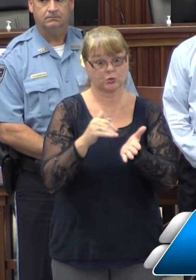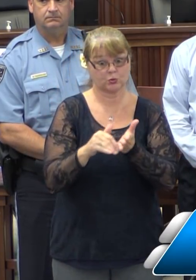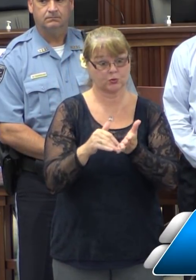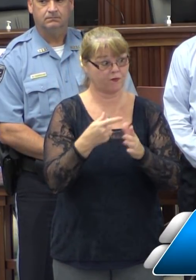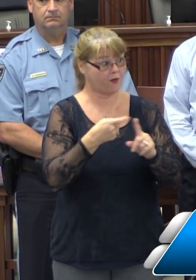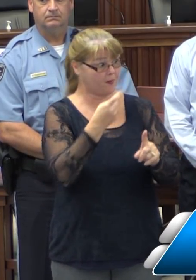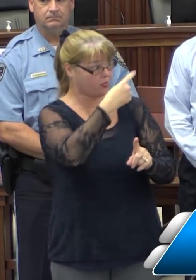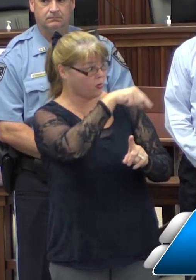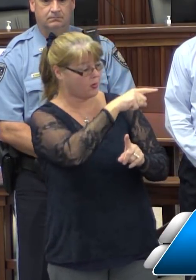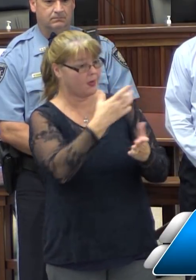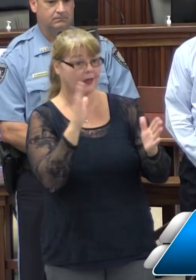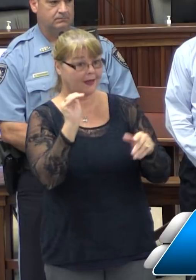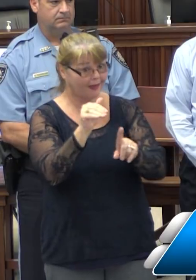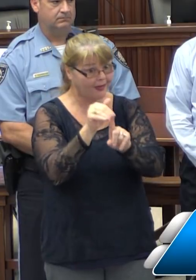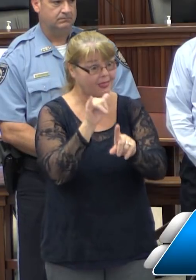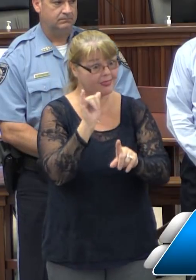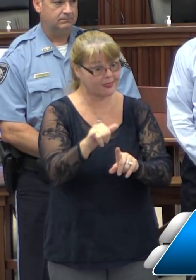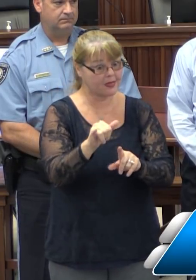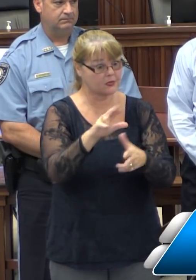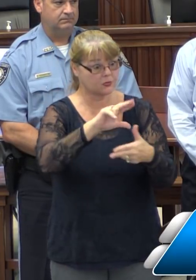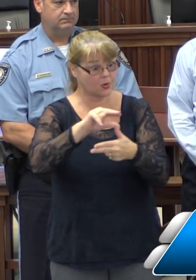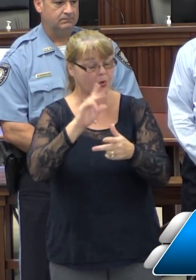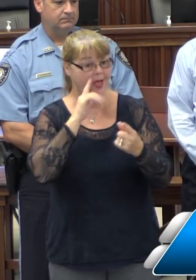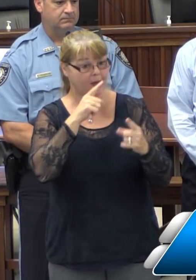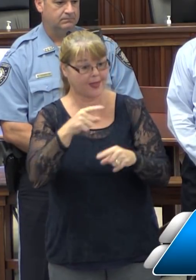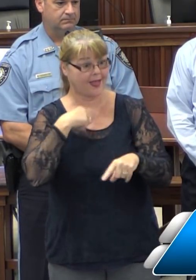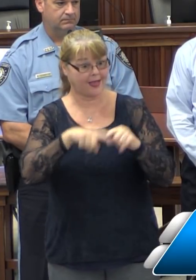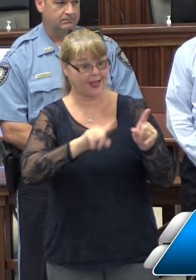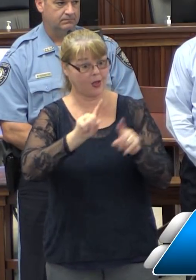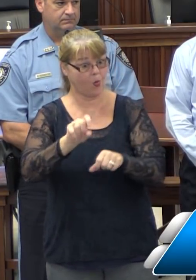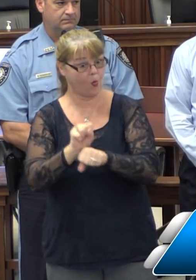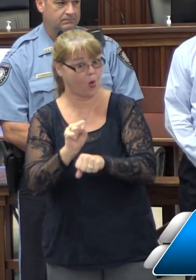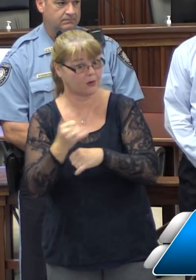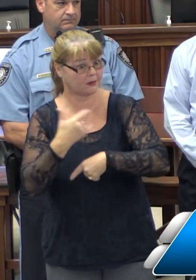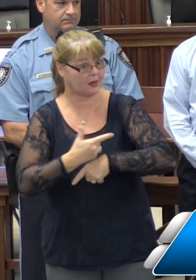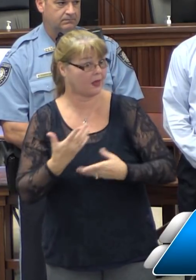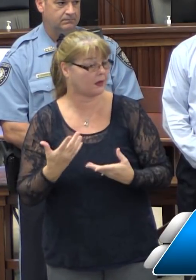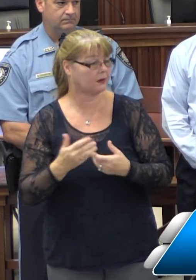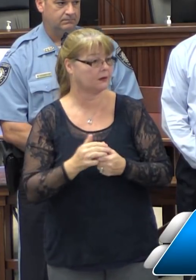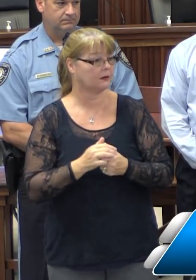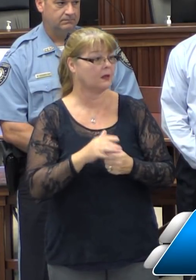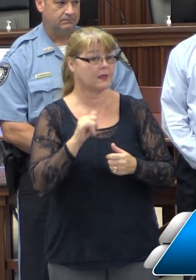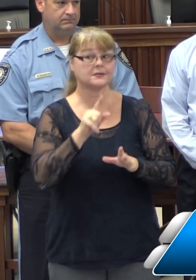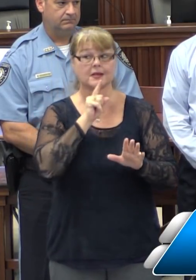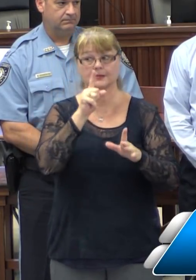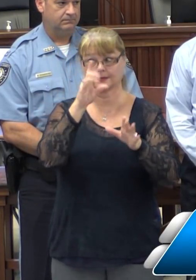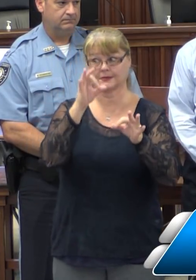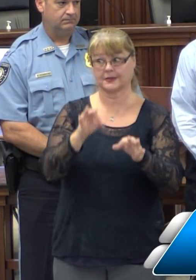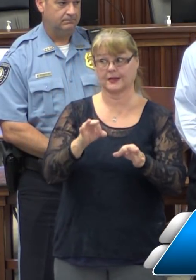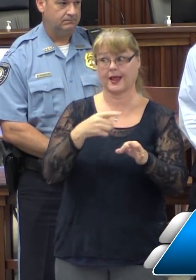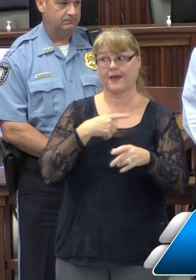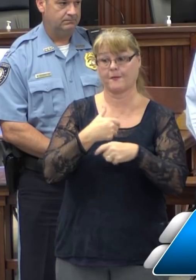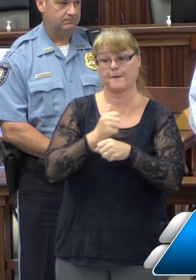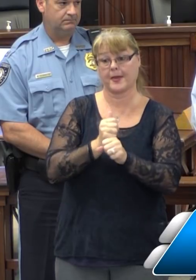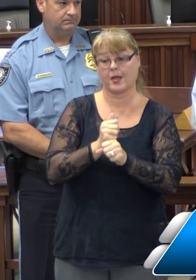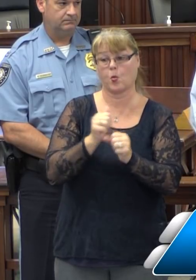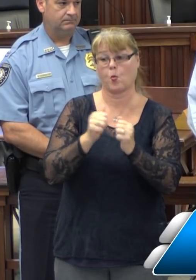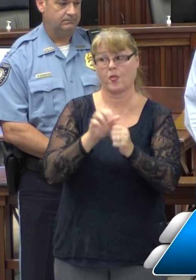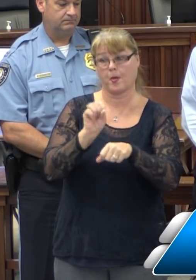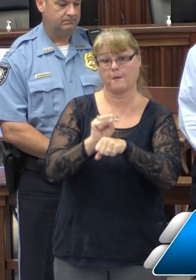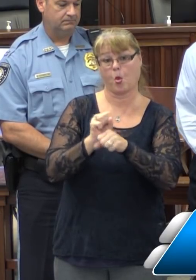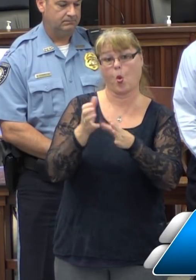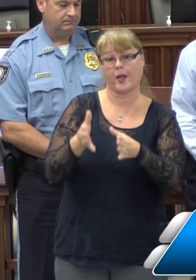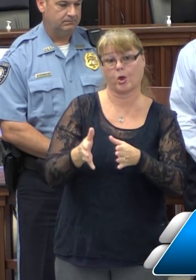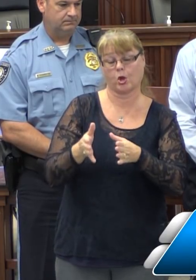you guys to say, hey, the storm is hitting us, can't make it in today? That's actually a decision that I have to be made with the